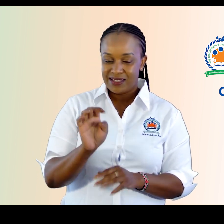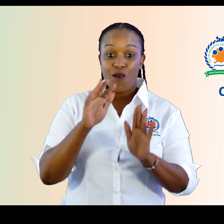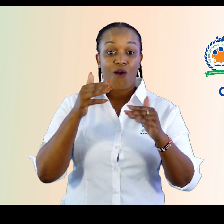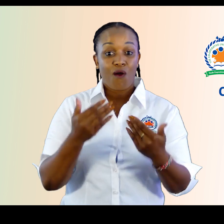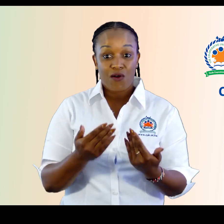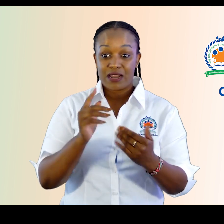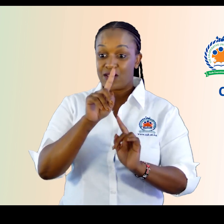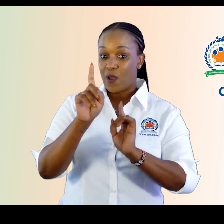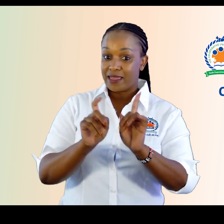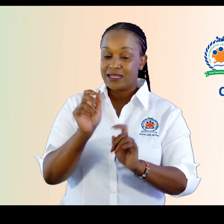vc@cuk.ac.ke or